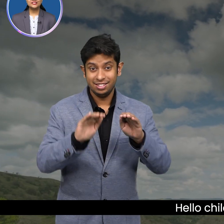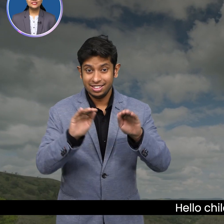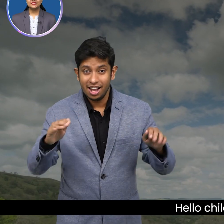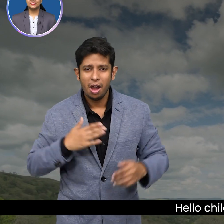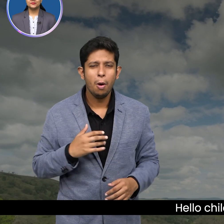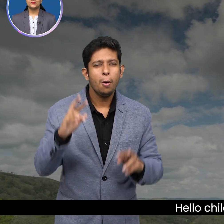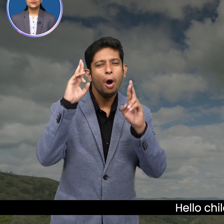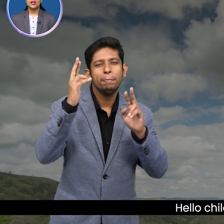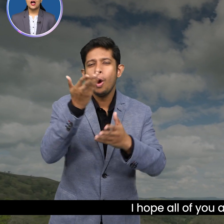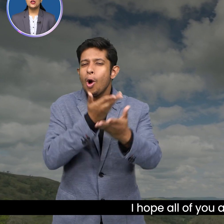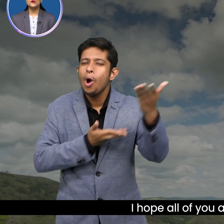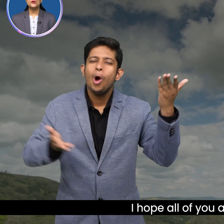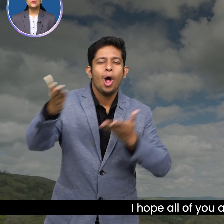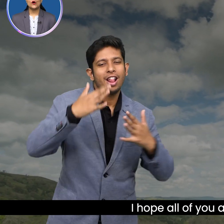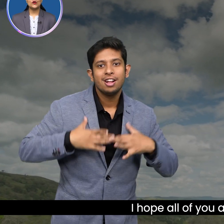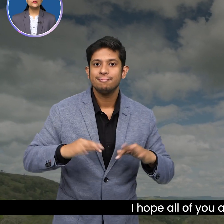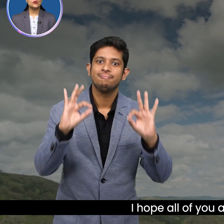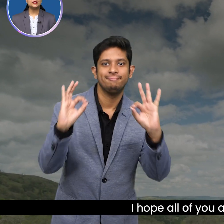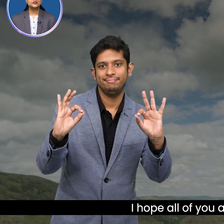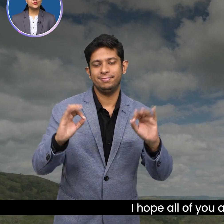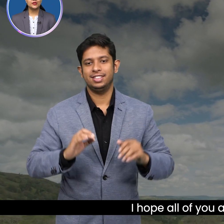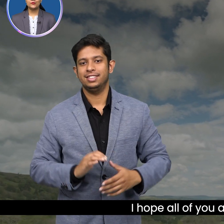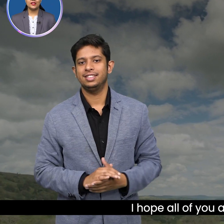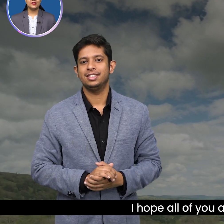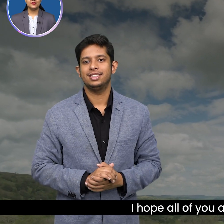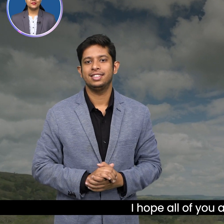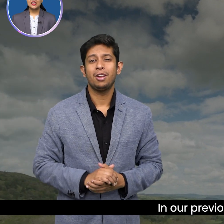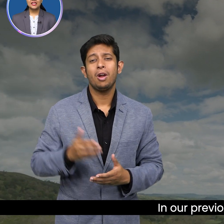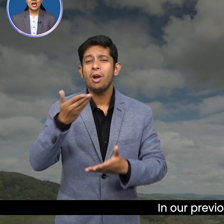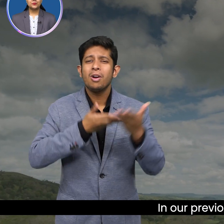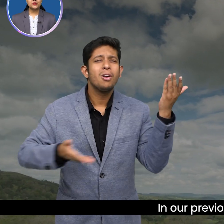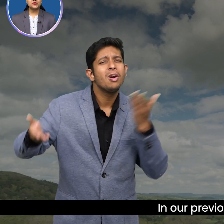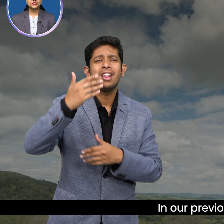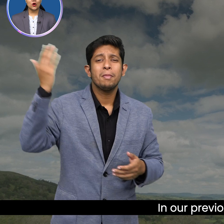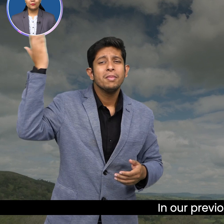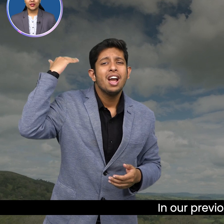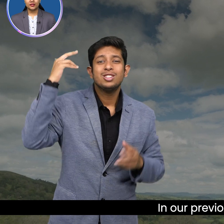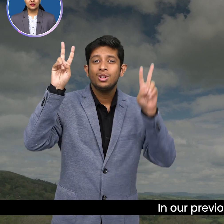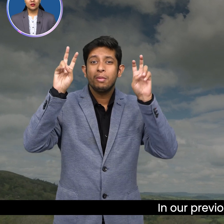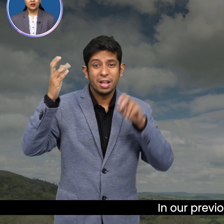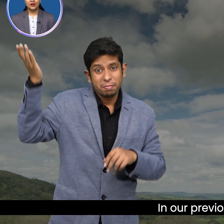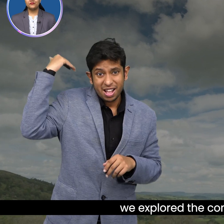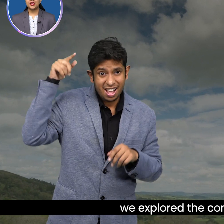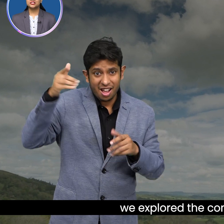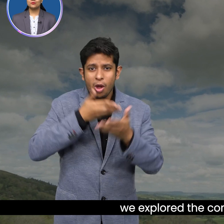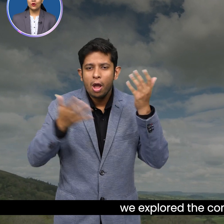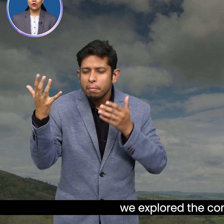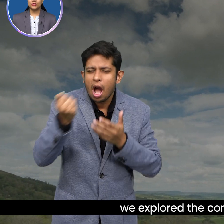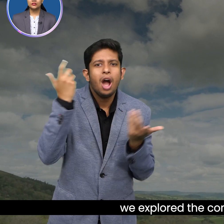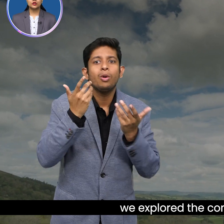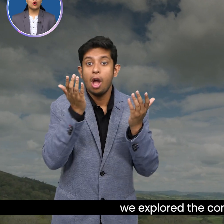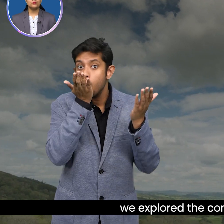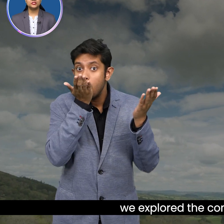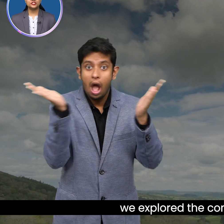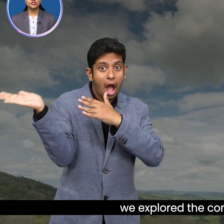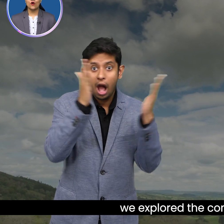Hello children, I hope all of you are doing well. In our previous topic, we explored